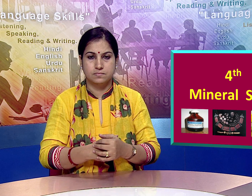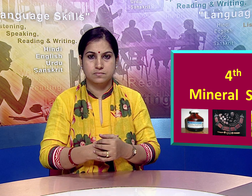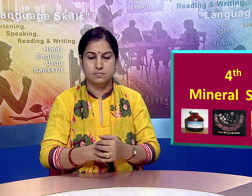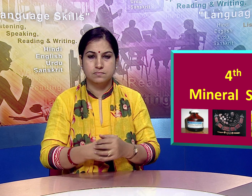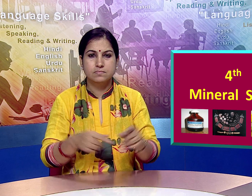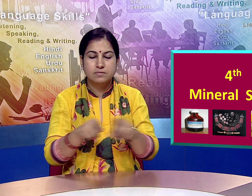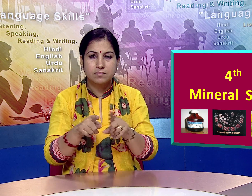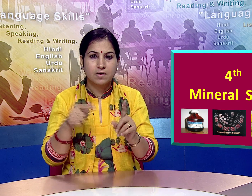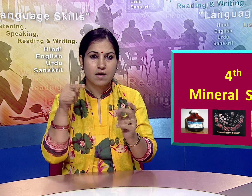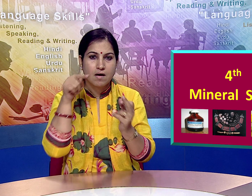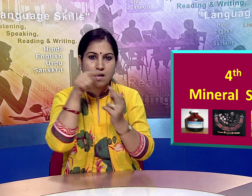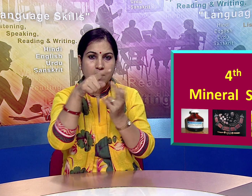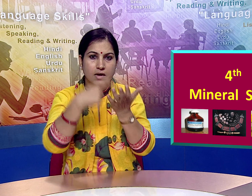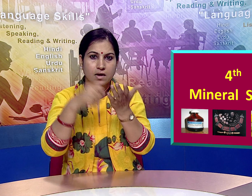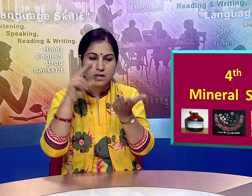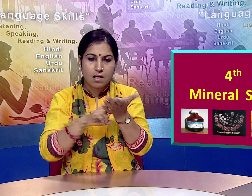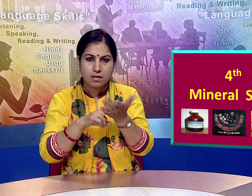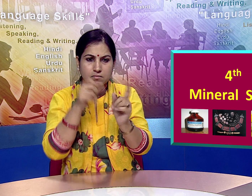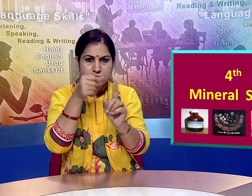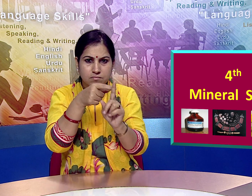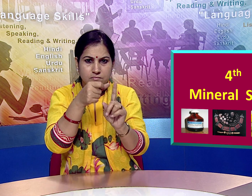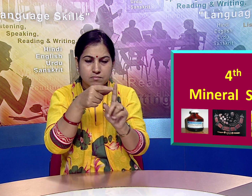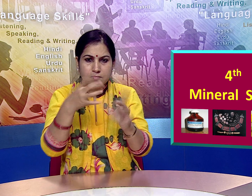rusting due to iron hangers and iron basket,